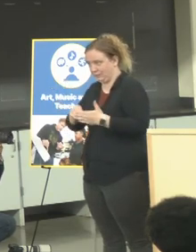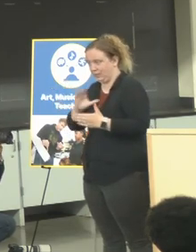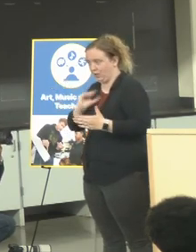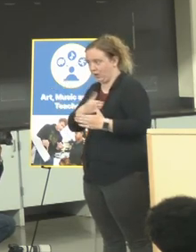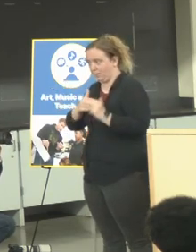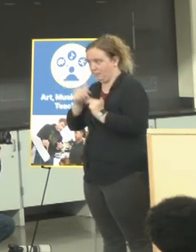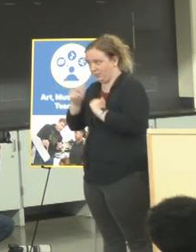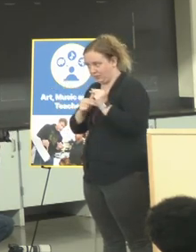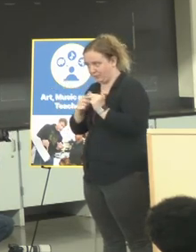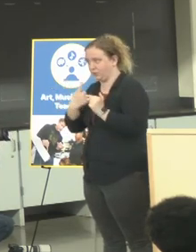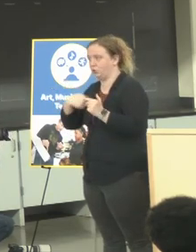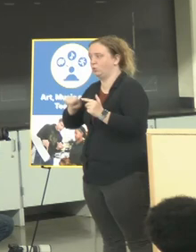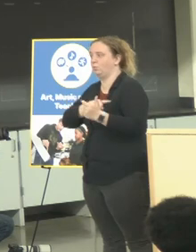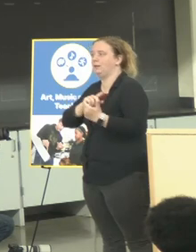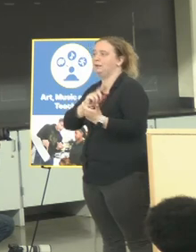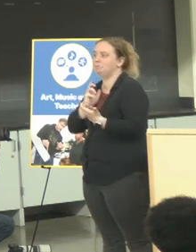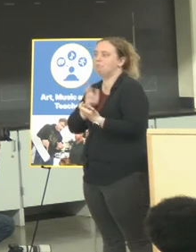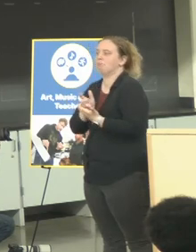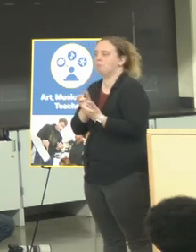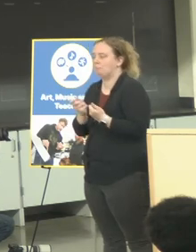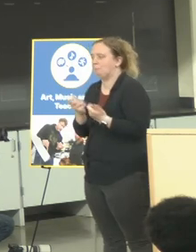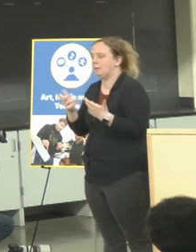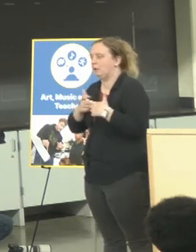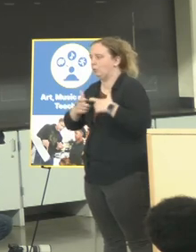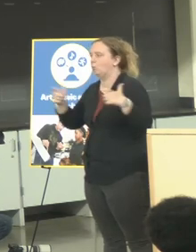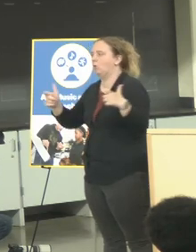we right-size to about 50 schools.